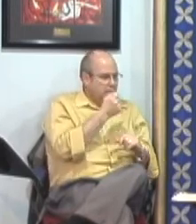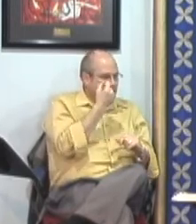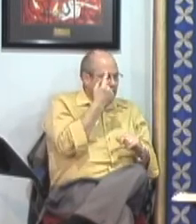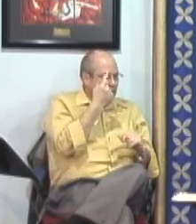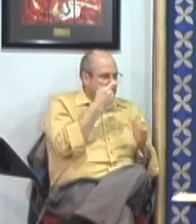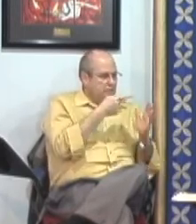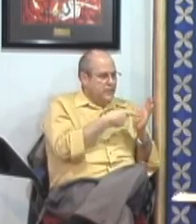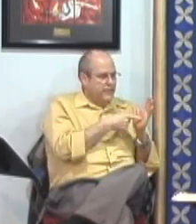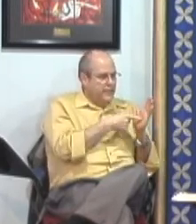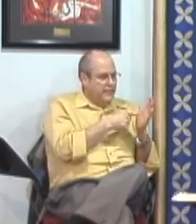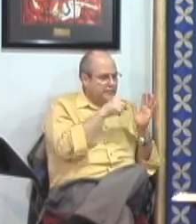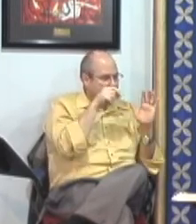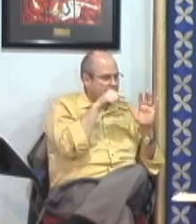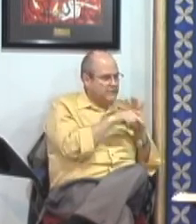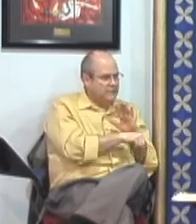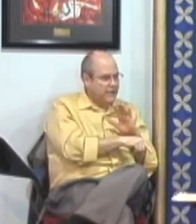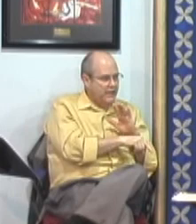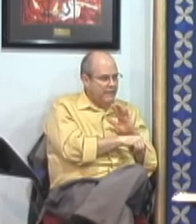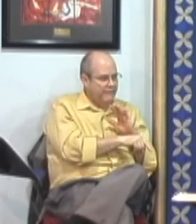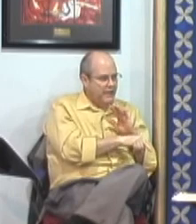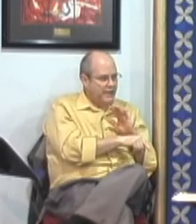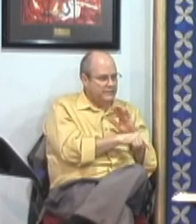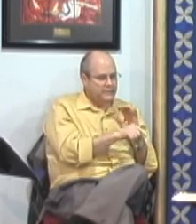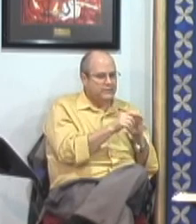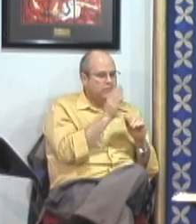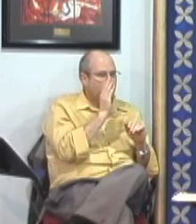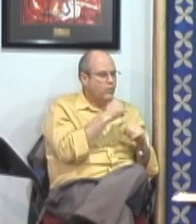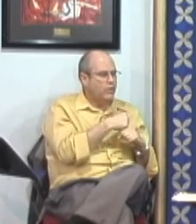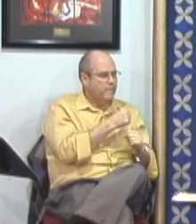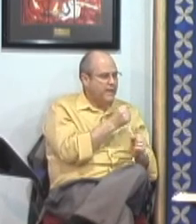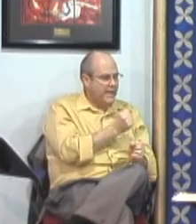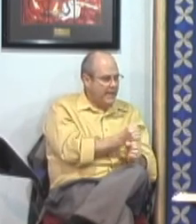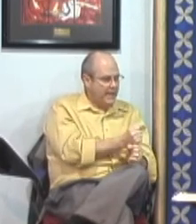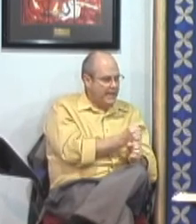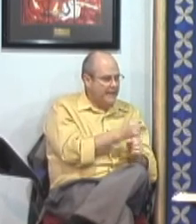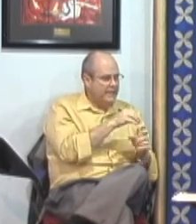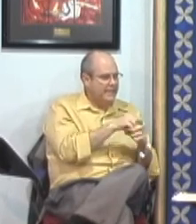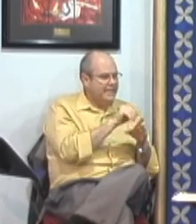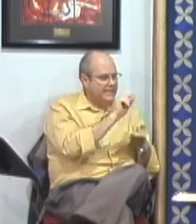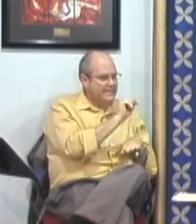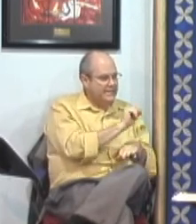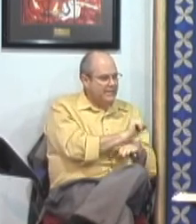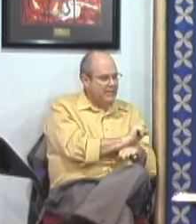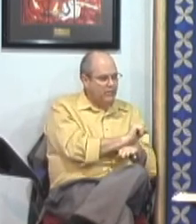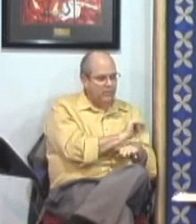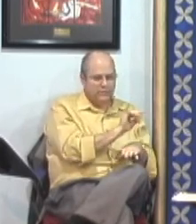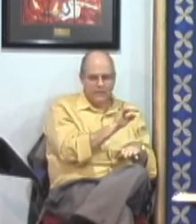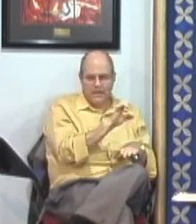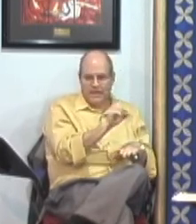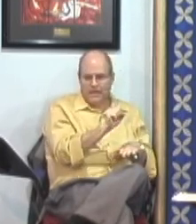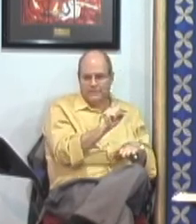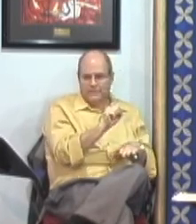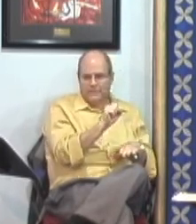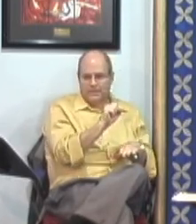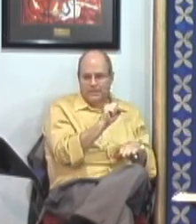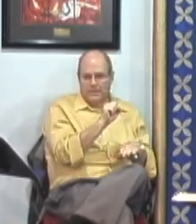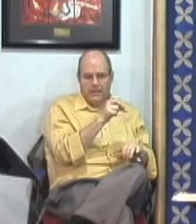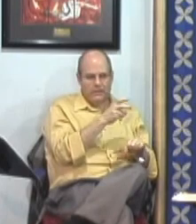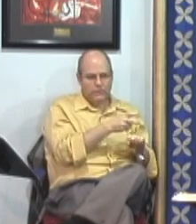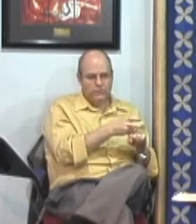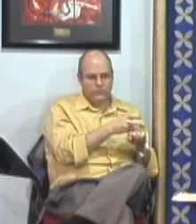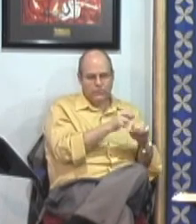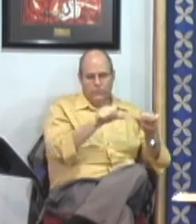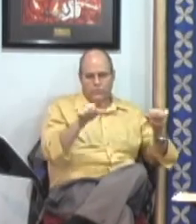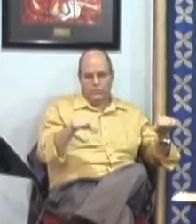understand that sacrifices were made in the temple times on a stone